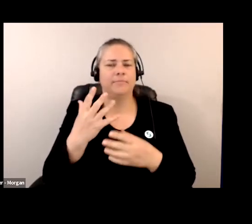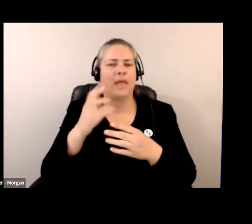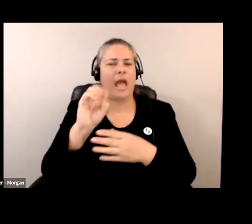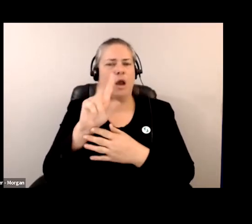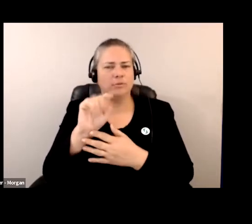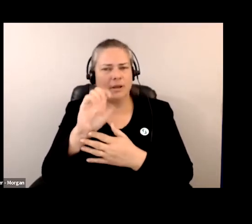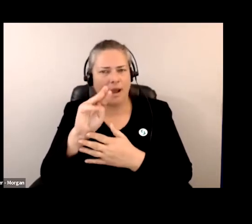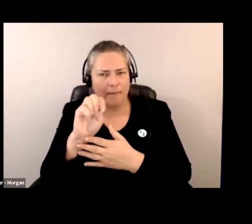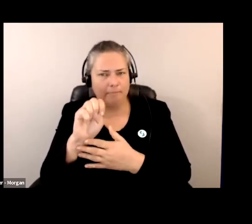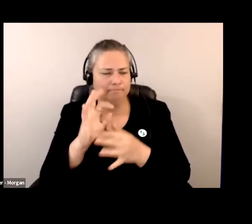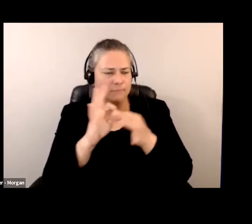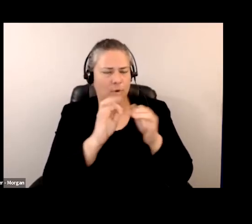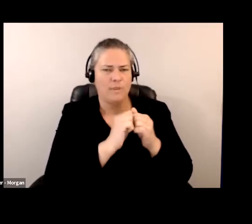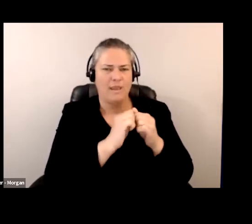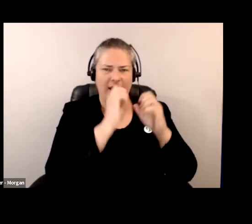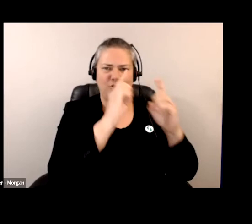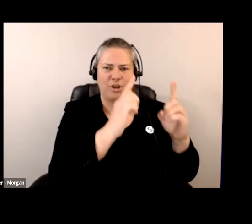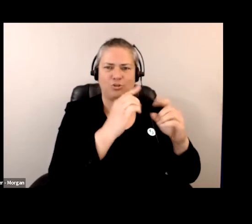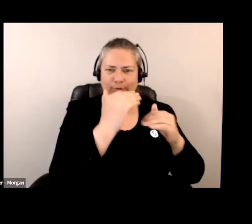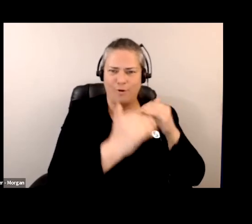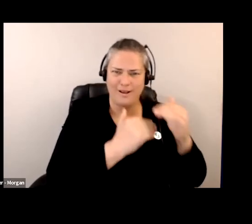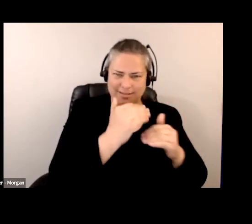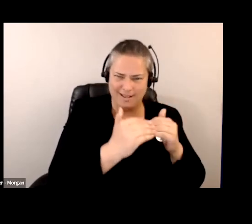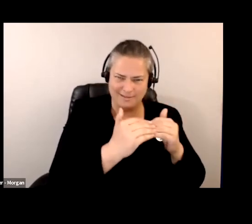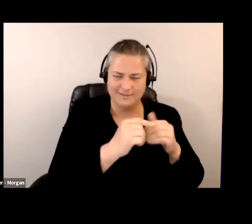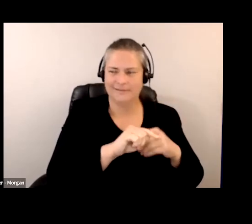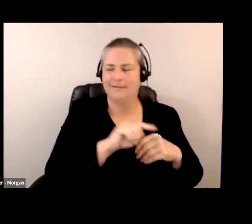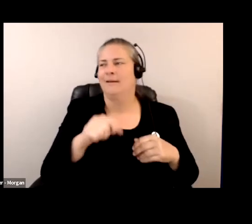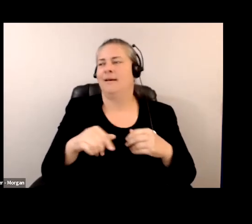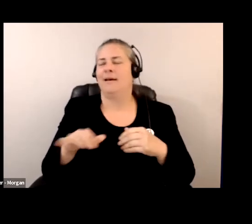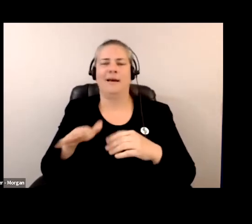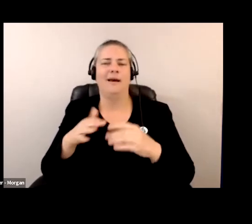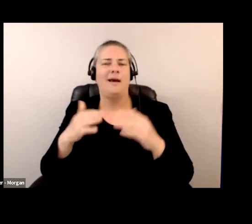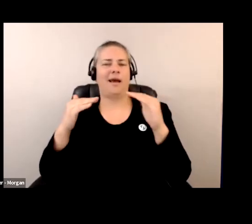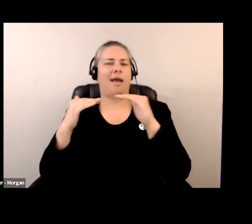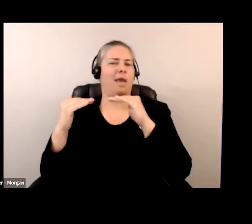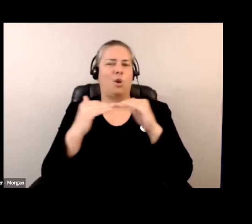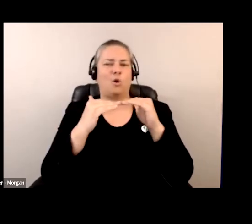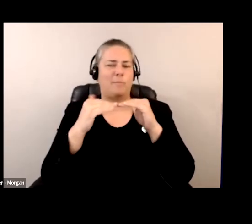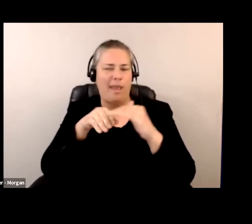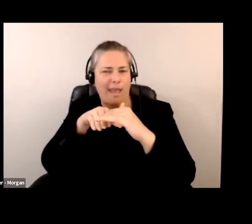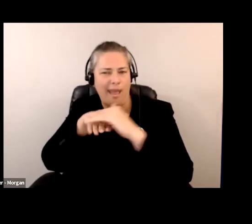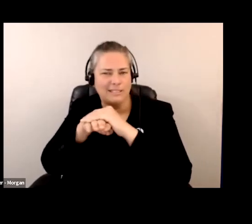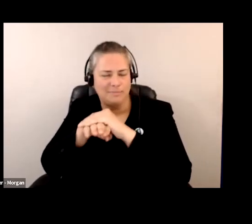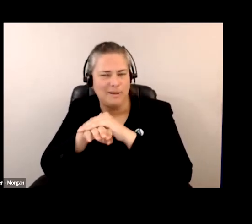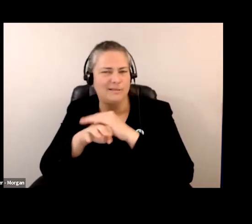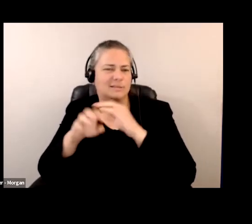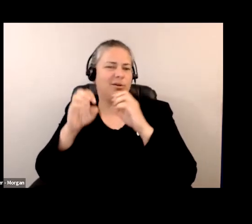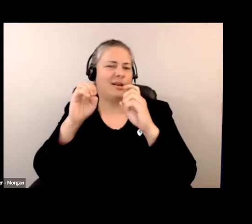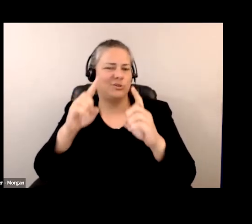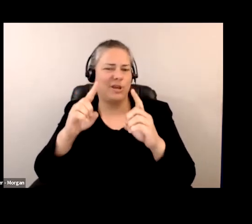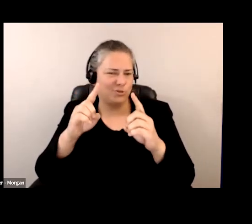and educational processes, equity, access to education, opportunity to learn have different